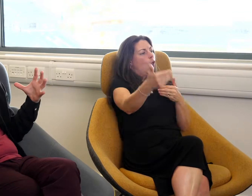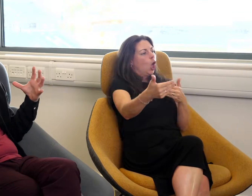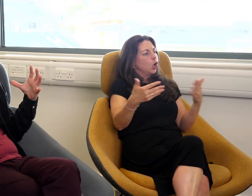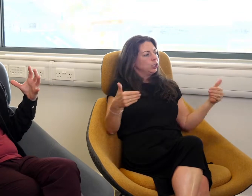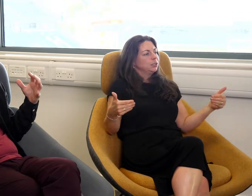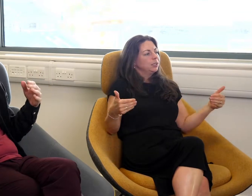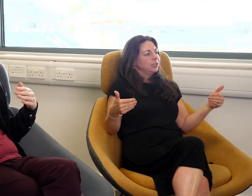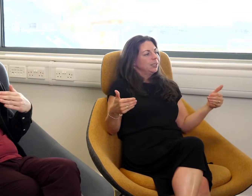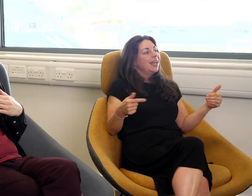think,